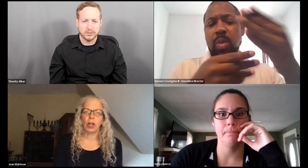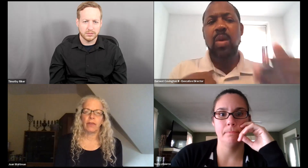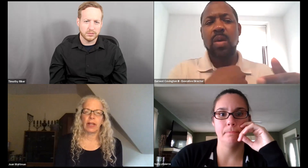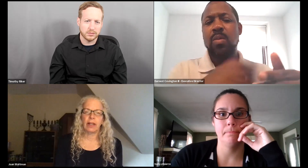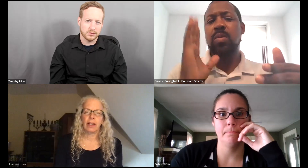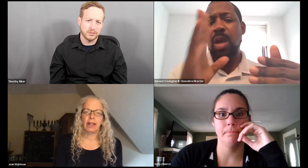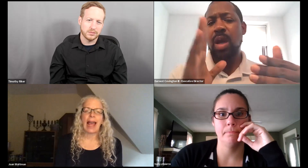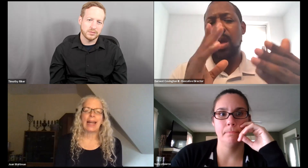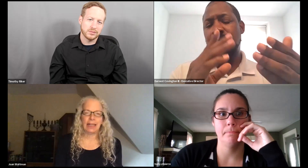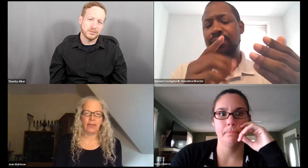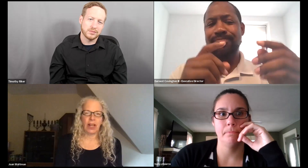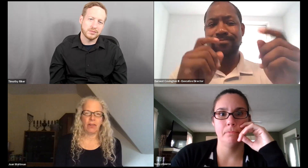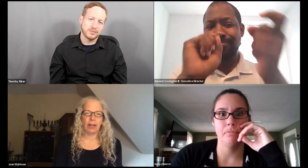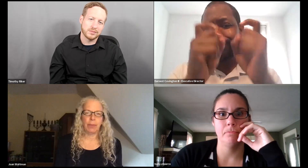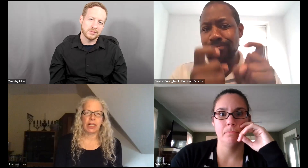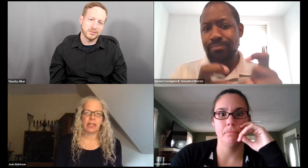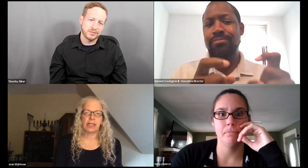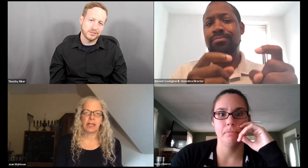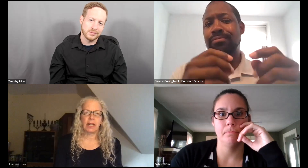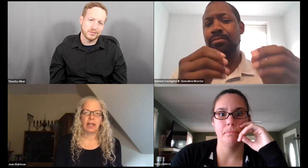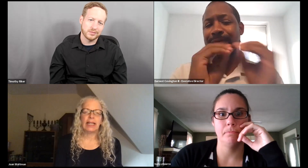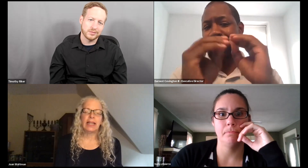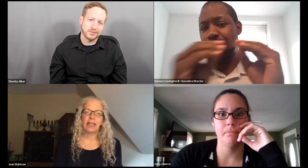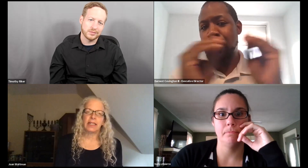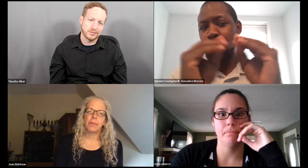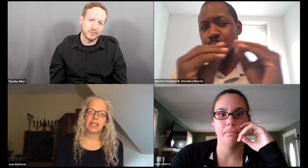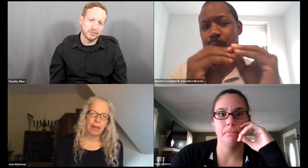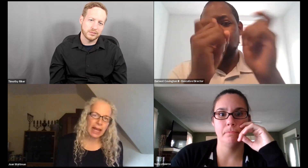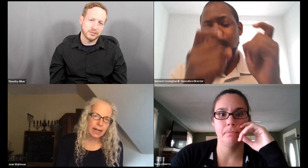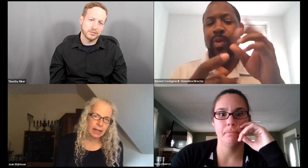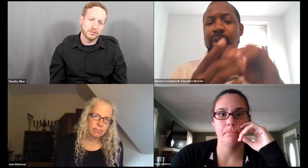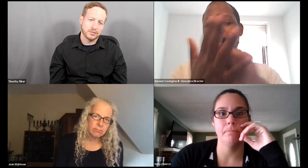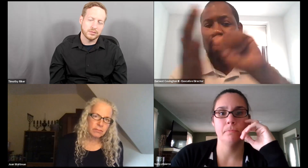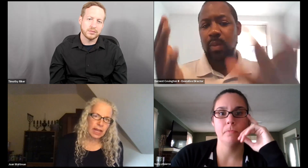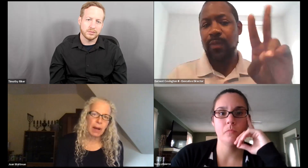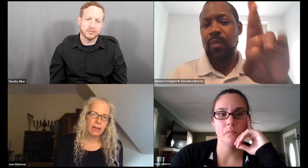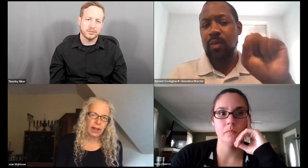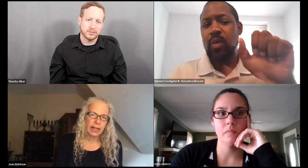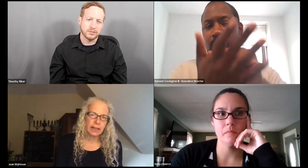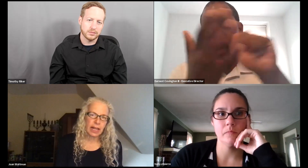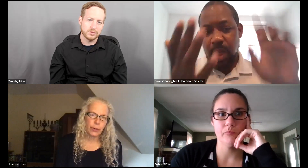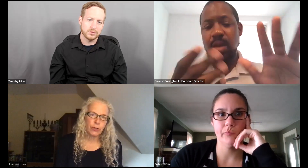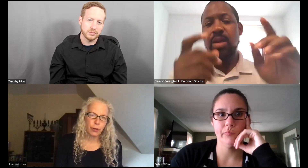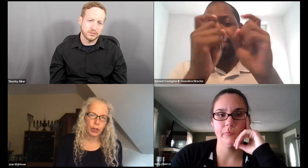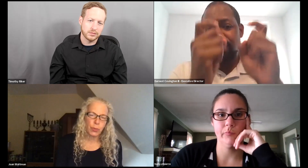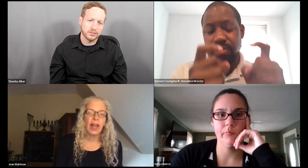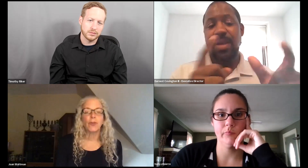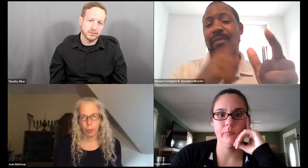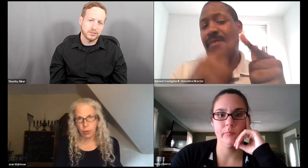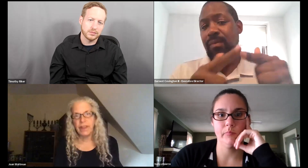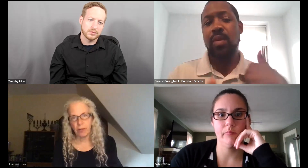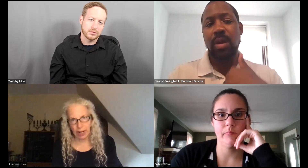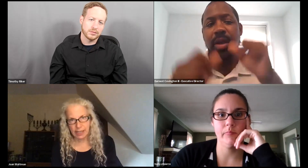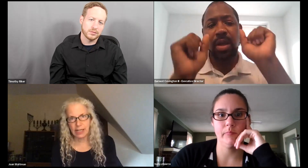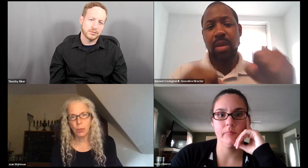hold off on adding the VRI because I think there needs to be some editing and modifying the language first. We have to